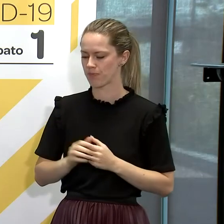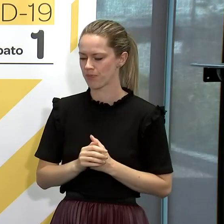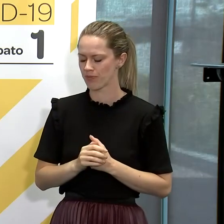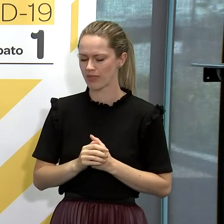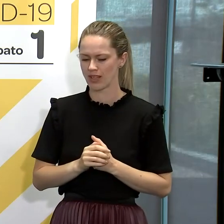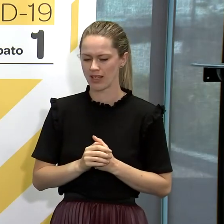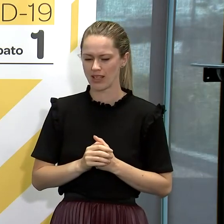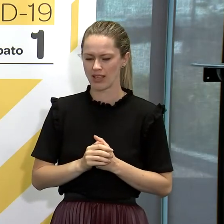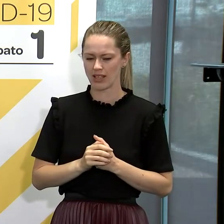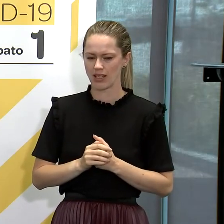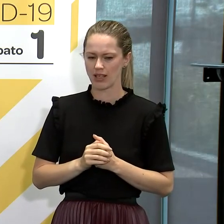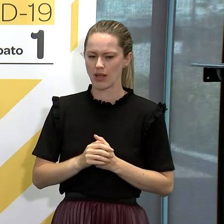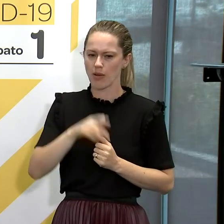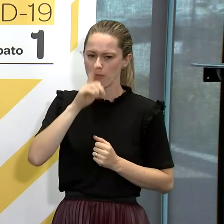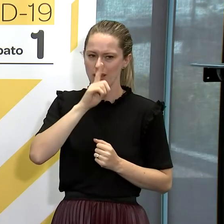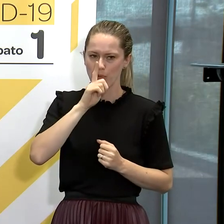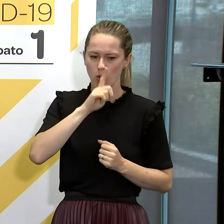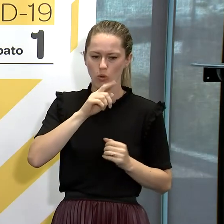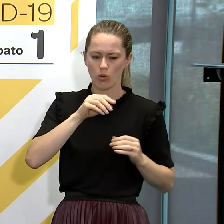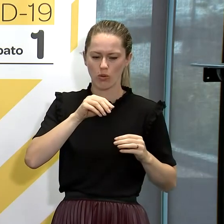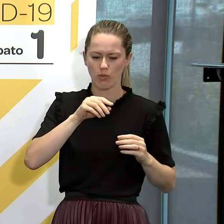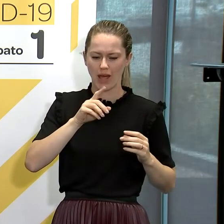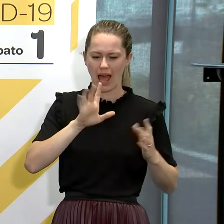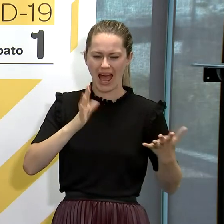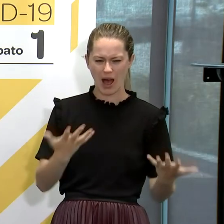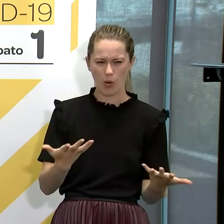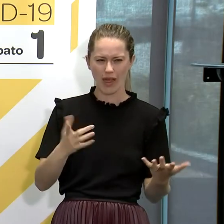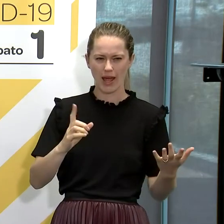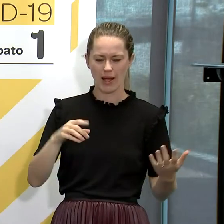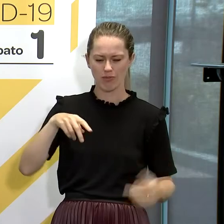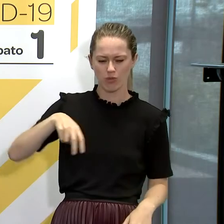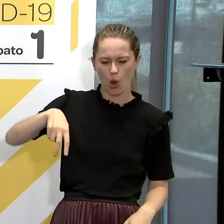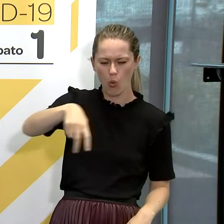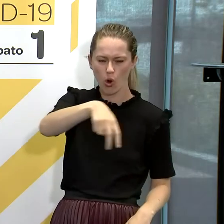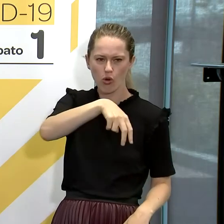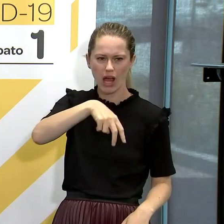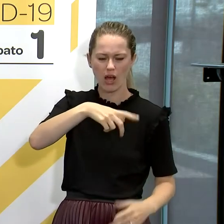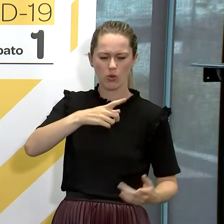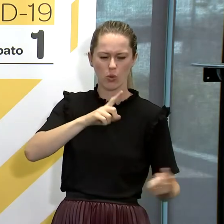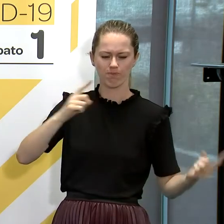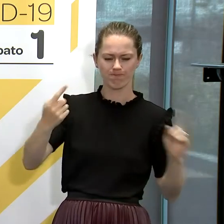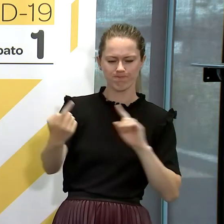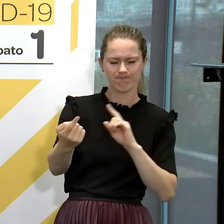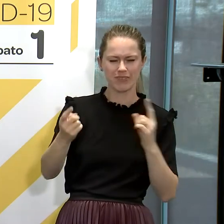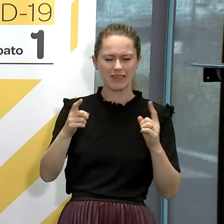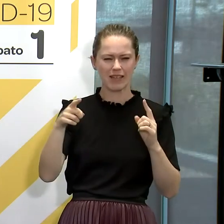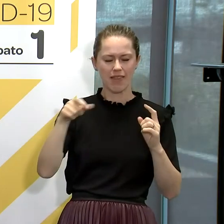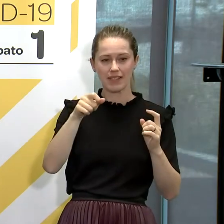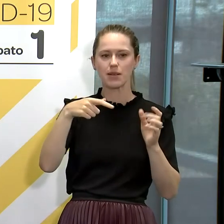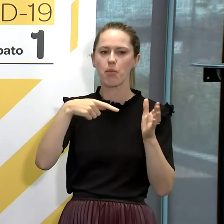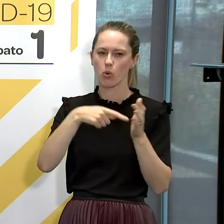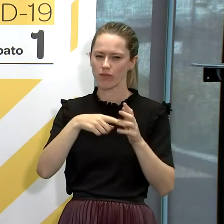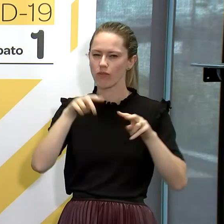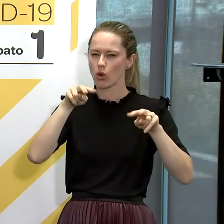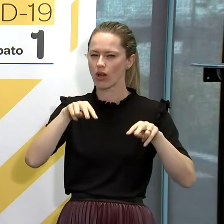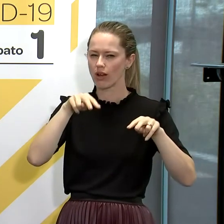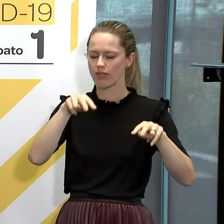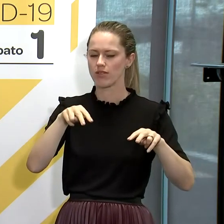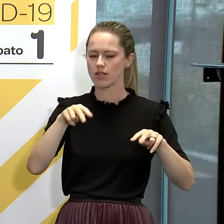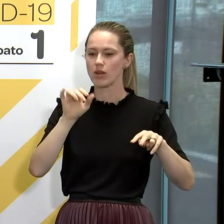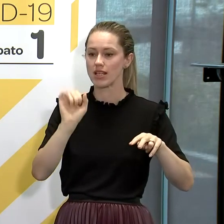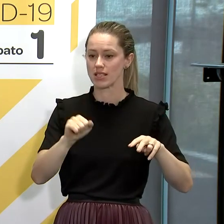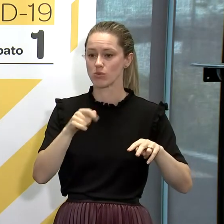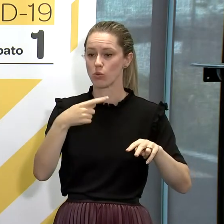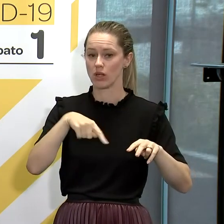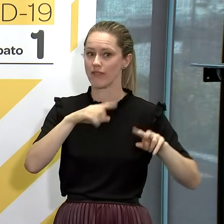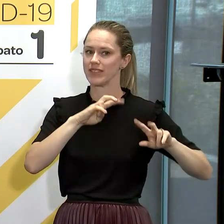of guests is clearly a very important part of managing the integrity of your facility. So looking at common areas